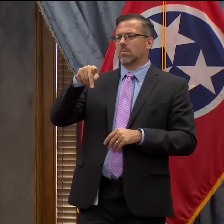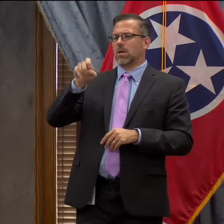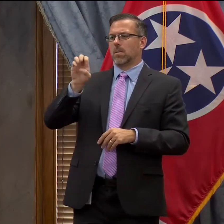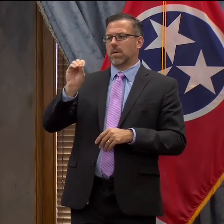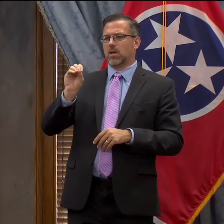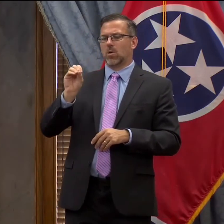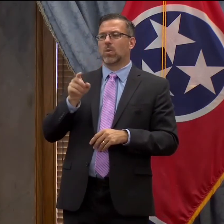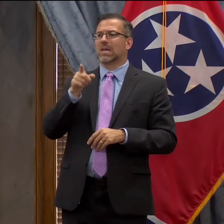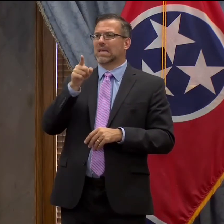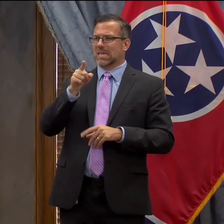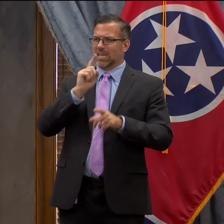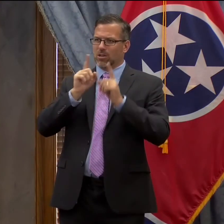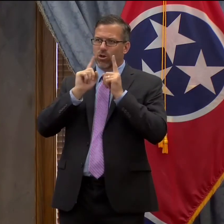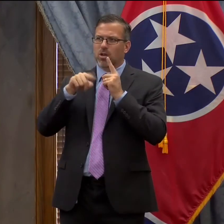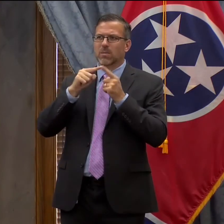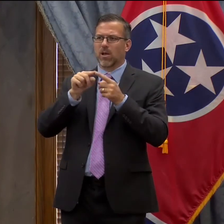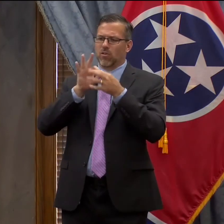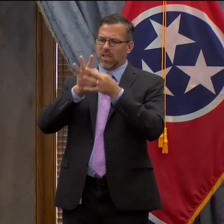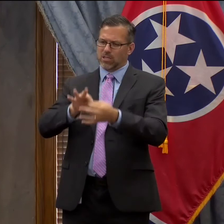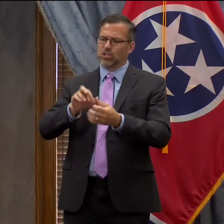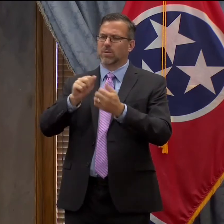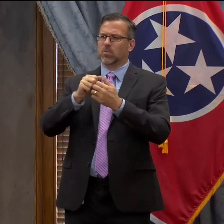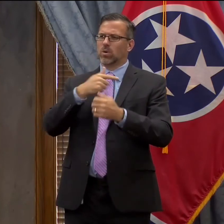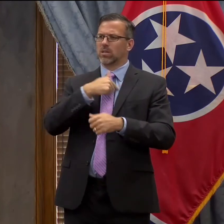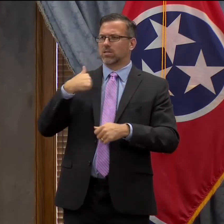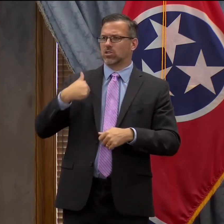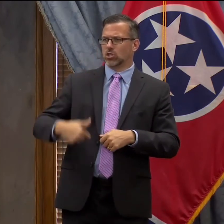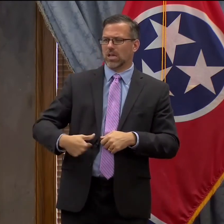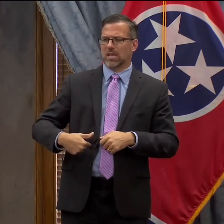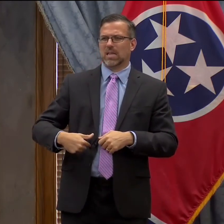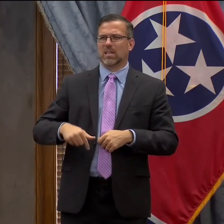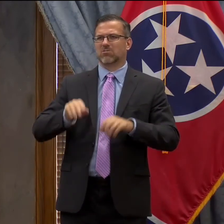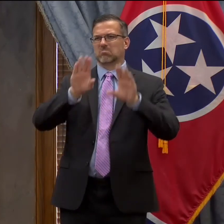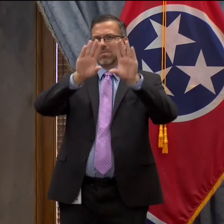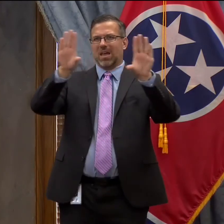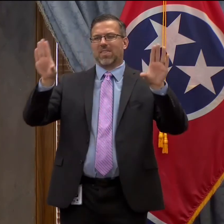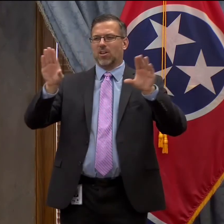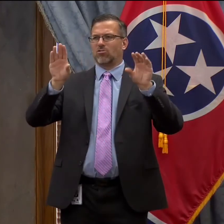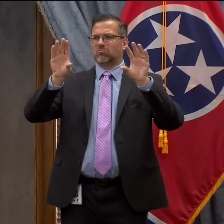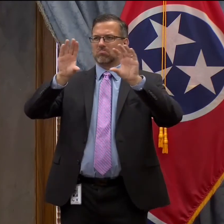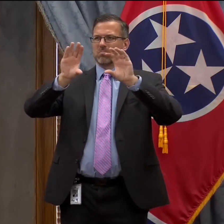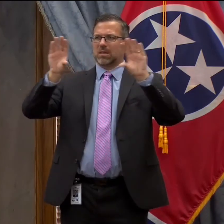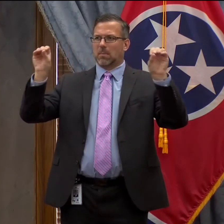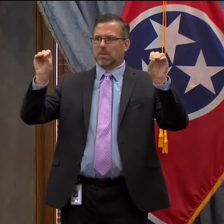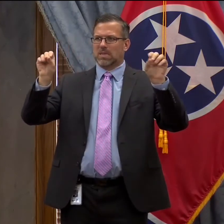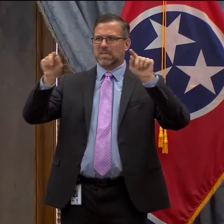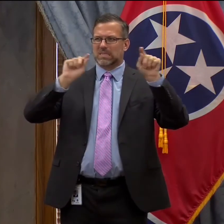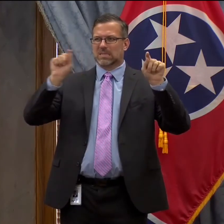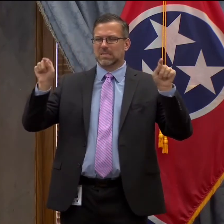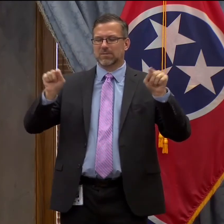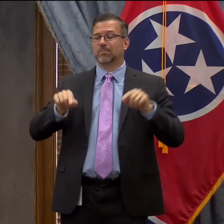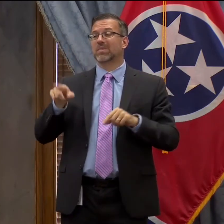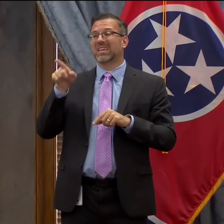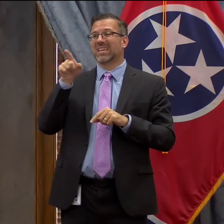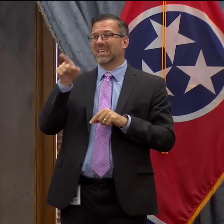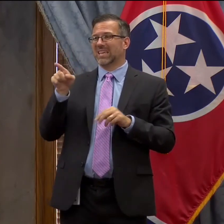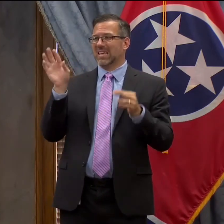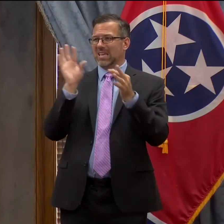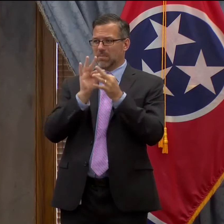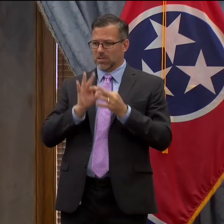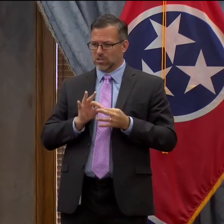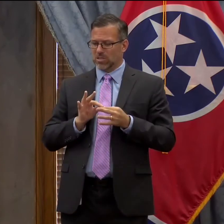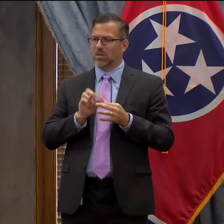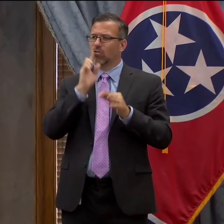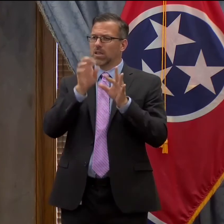about relationships with China and Chinese companies, and he talked about being very